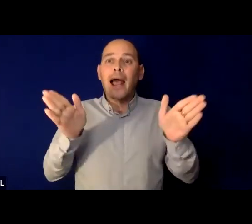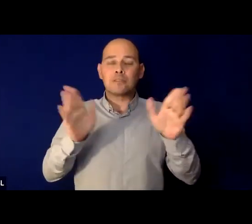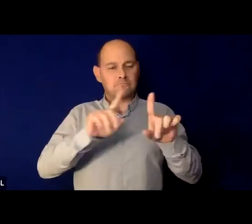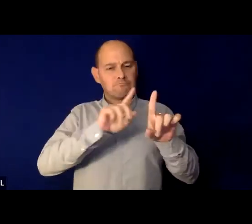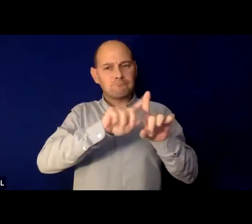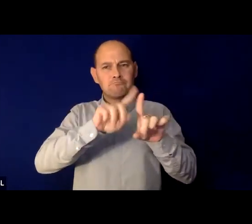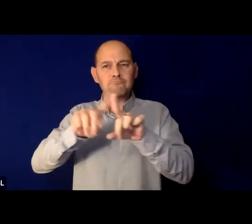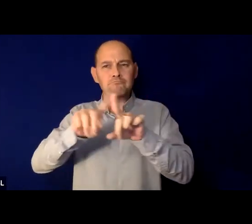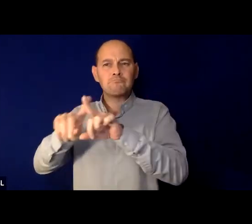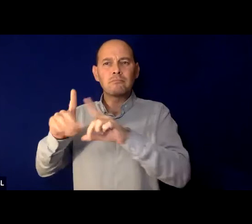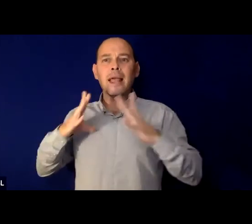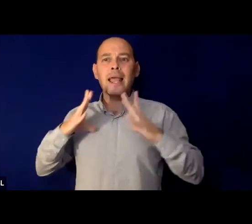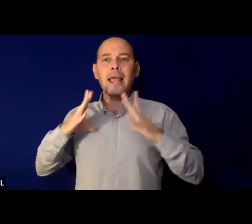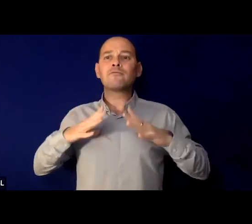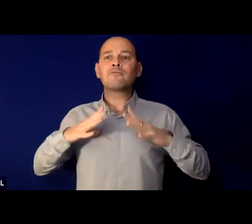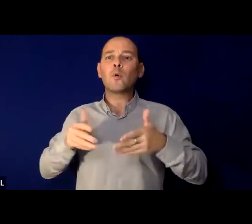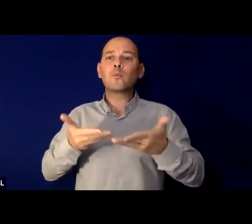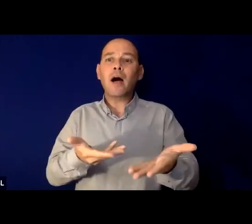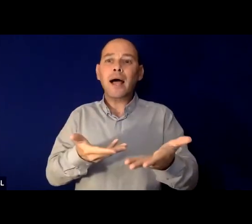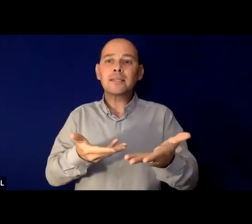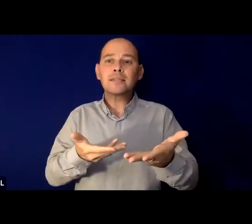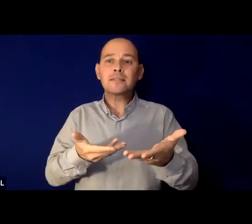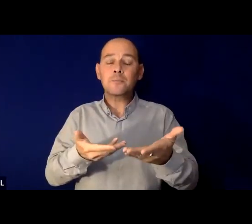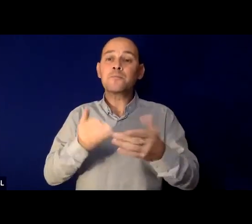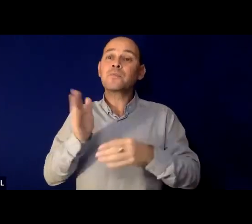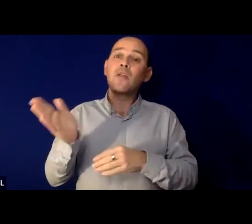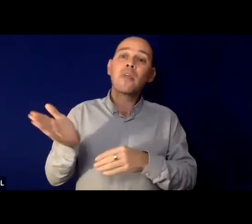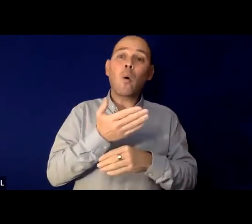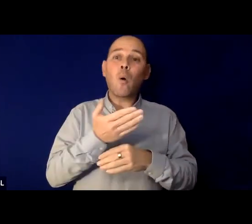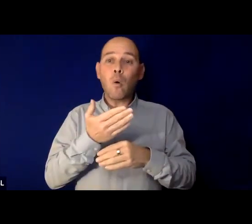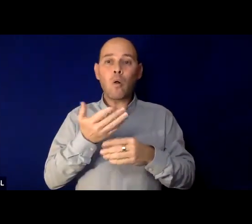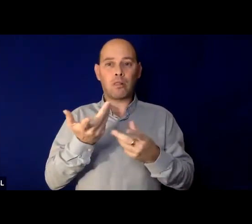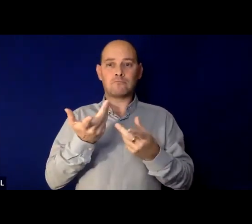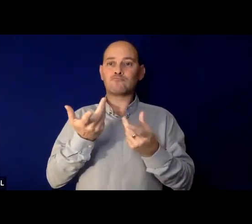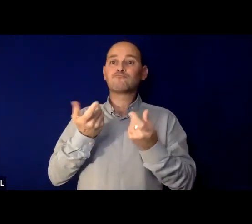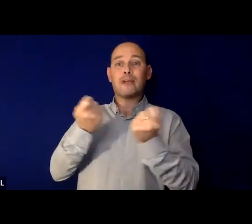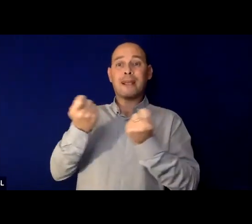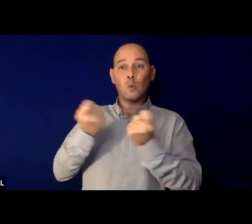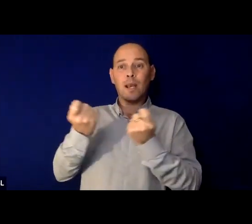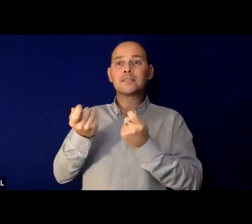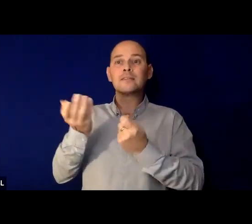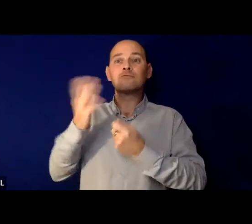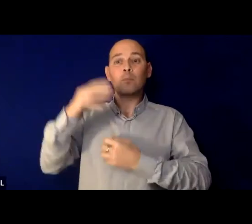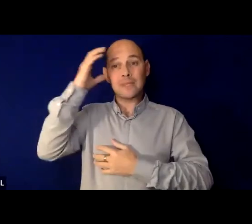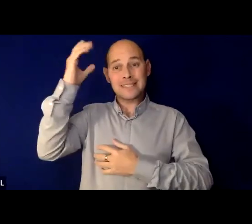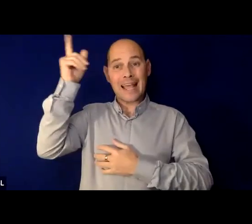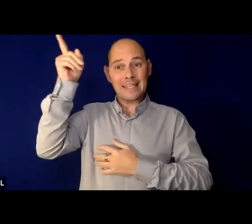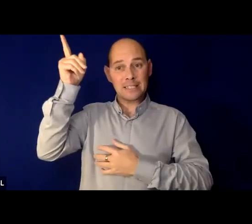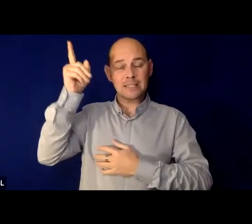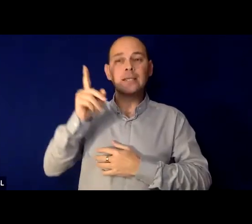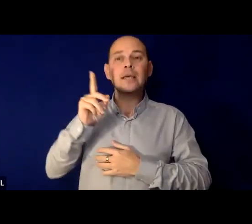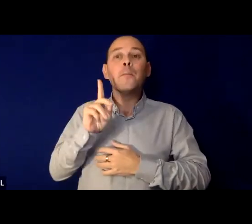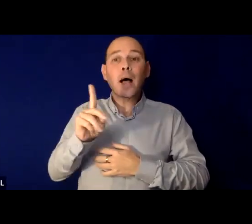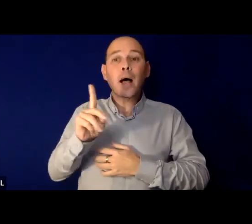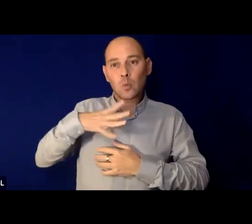informal providers, actually, they're all regulated to some extent by the state. And one of the things that we're thinking about in terms of support to